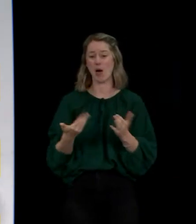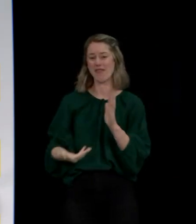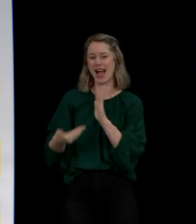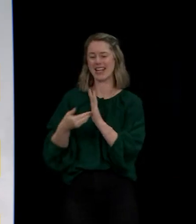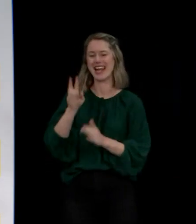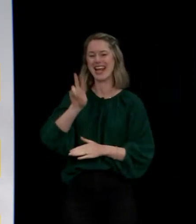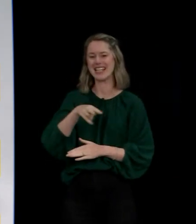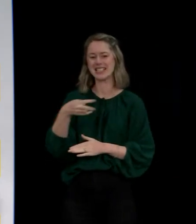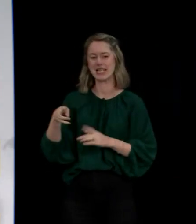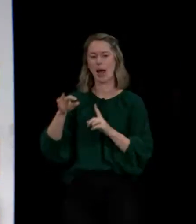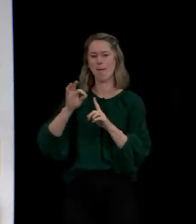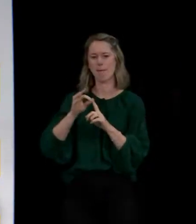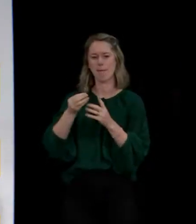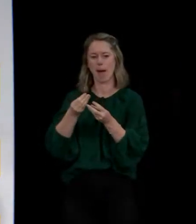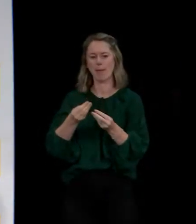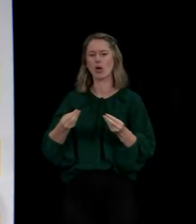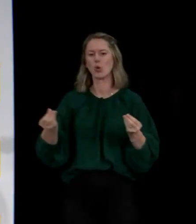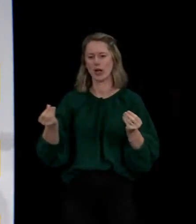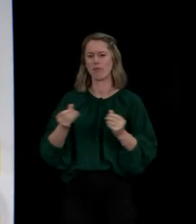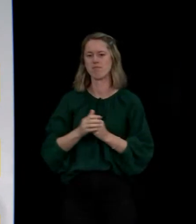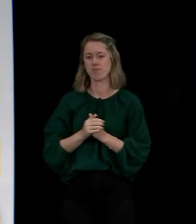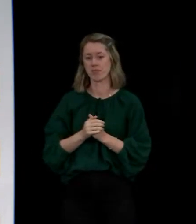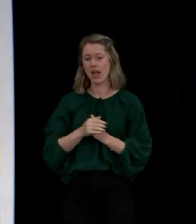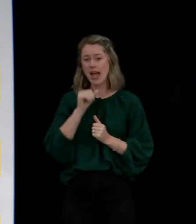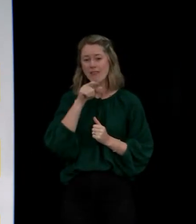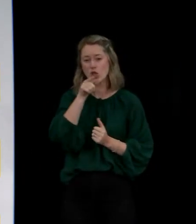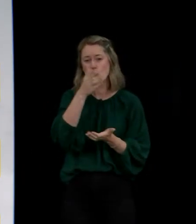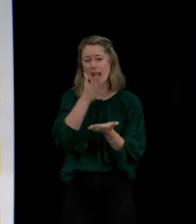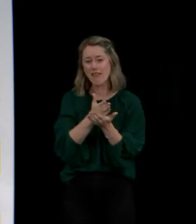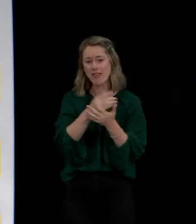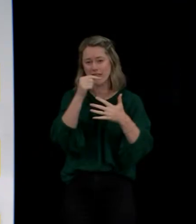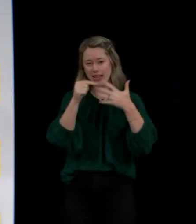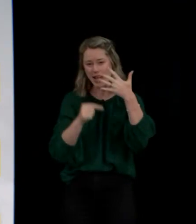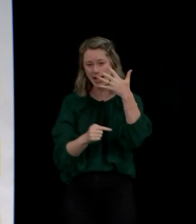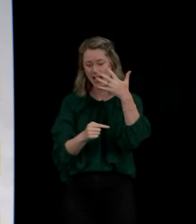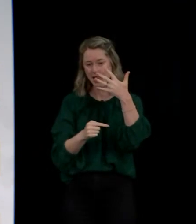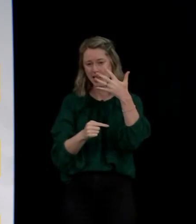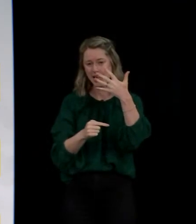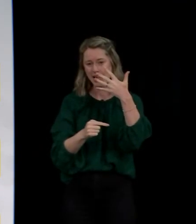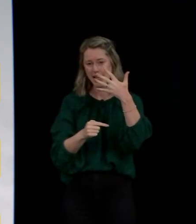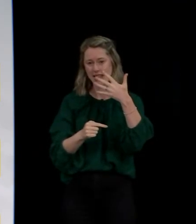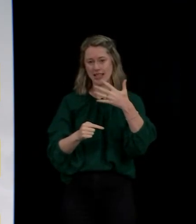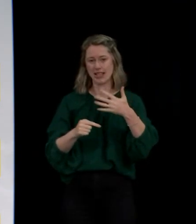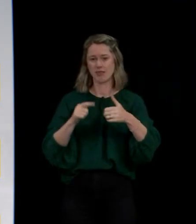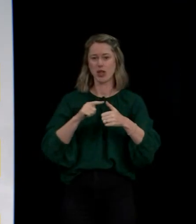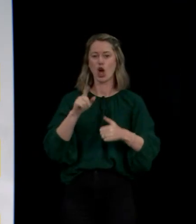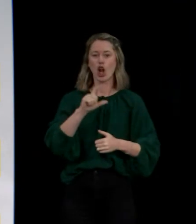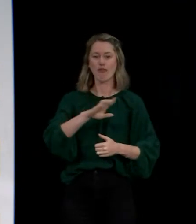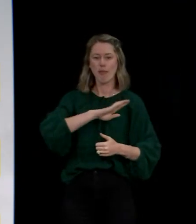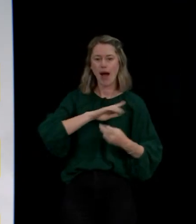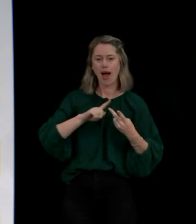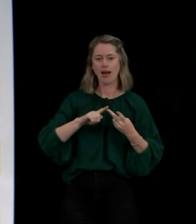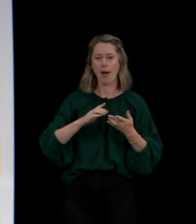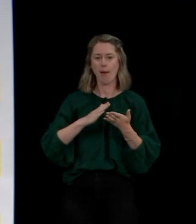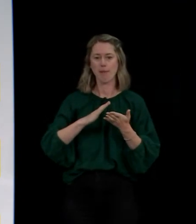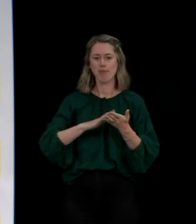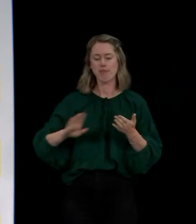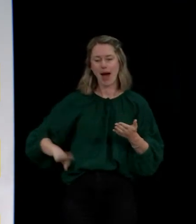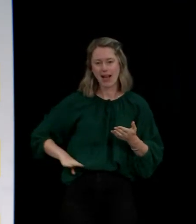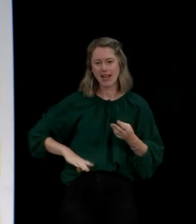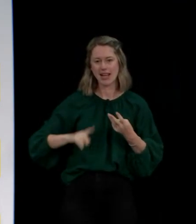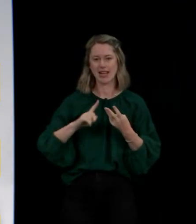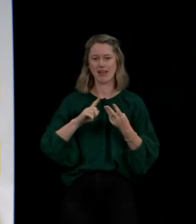are. So we want people in the suburbs of interest. The other ones that are still there are Clover Park, Mangere,